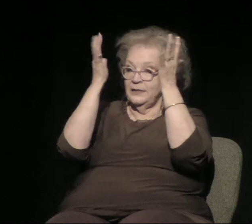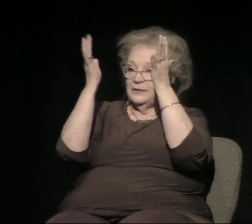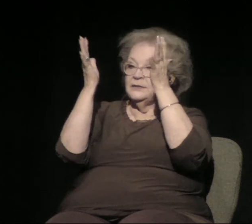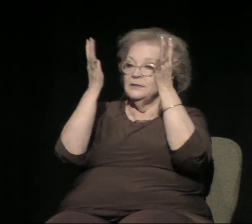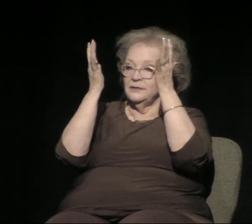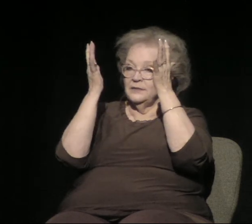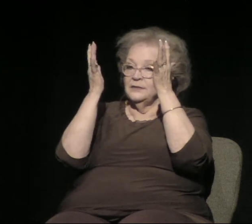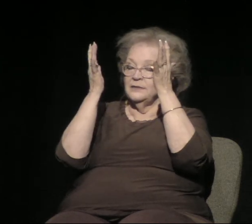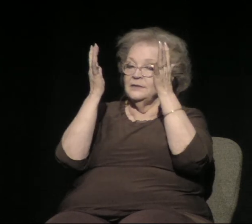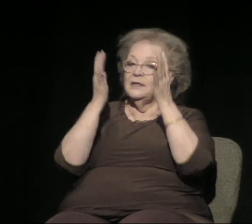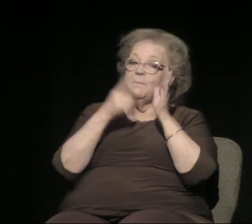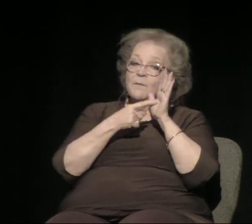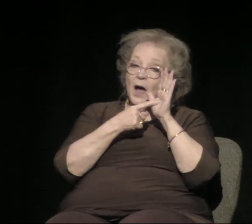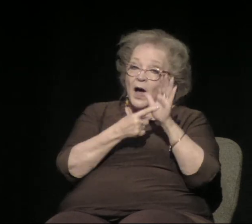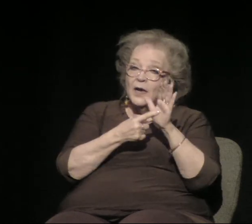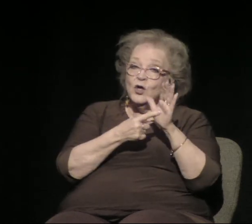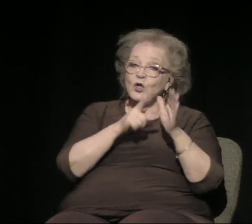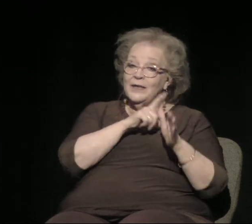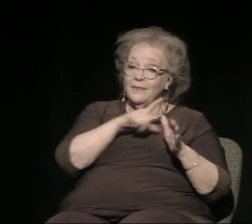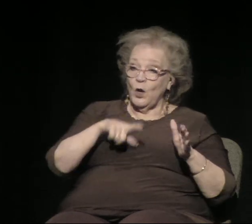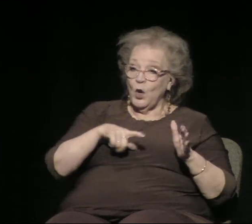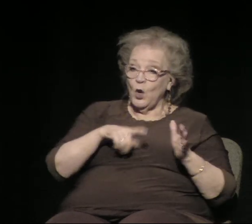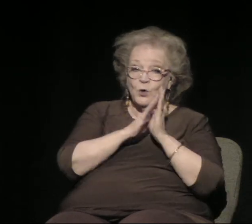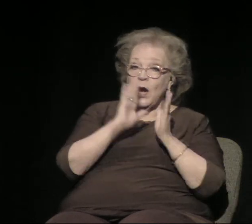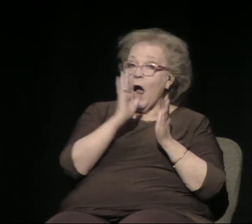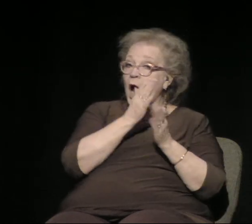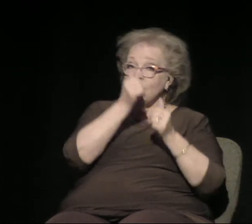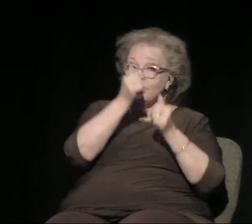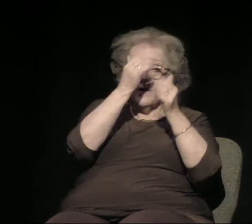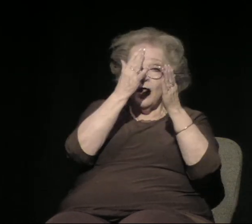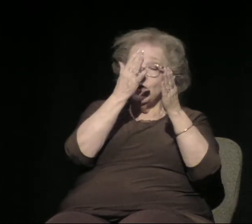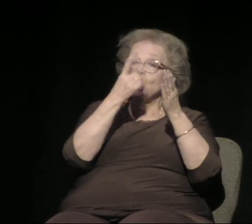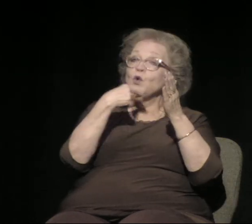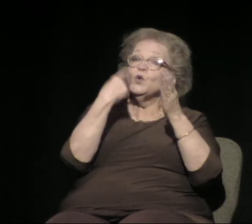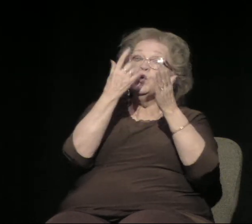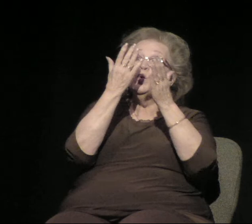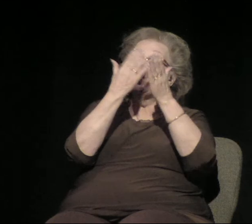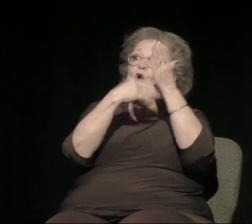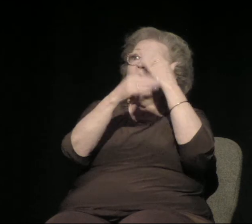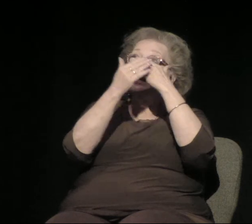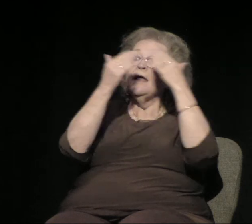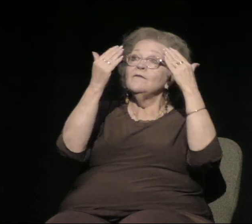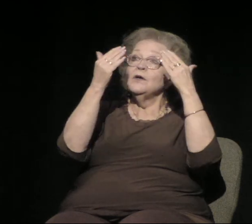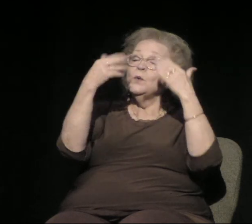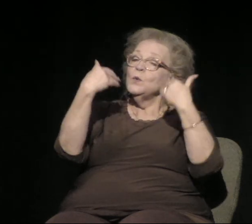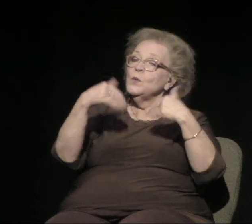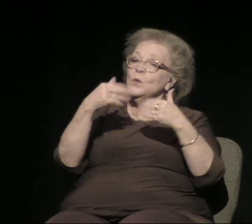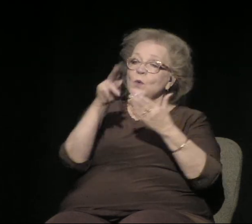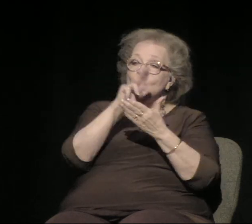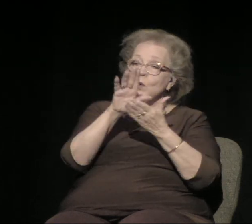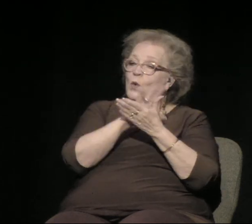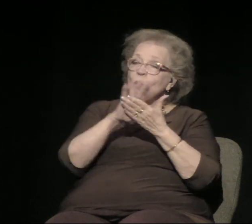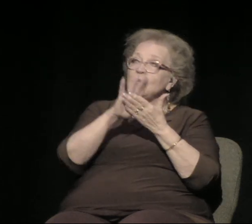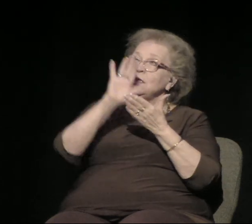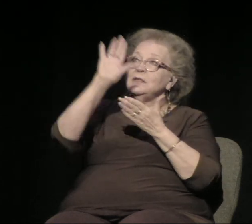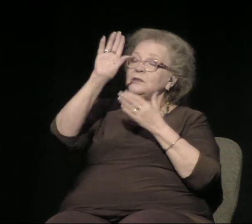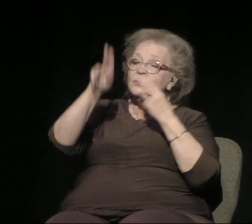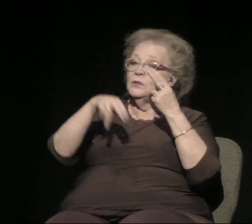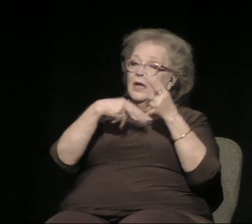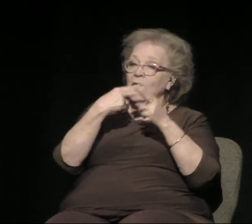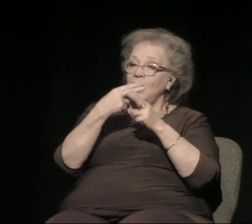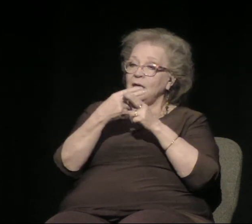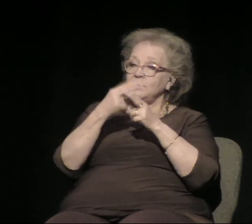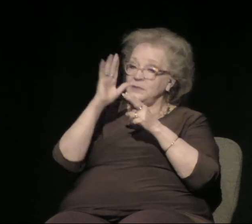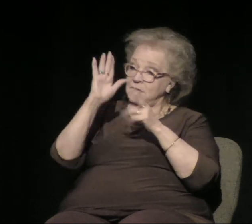for us in the Lord's Prayer. How does the Lord's Prayer begin? Our Father who art in heaven, hallowed be thy name. It begins with a declaration of the